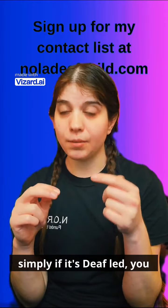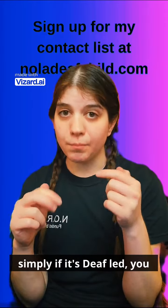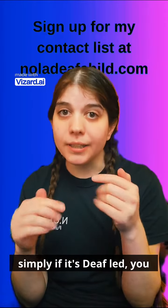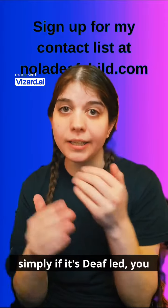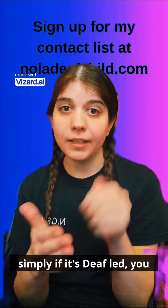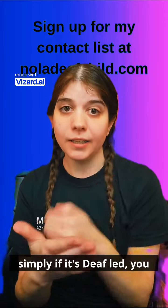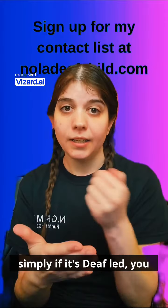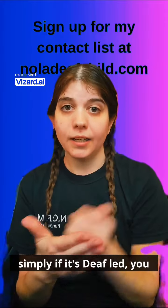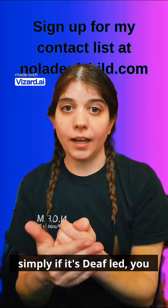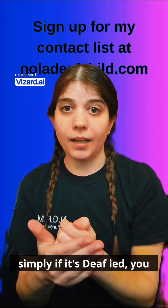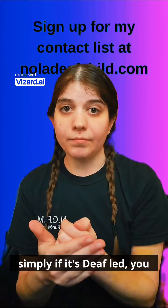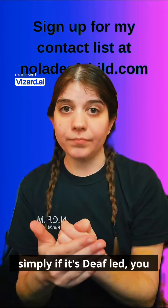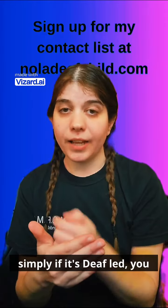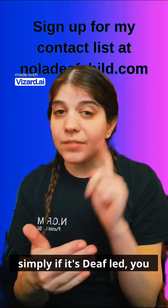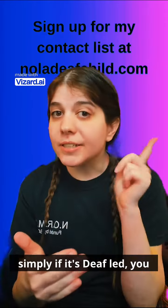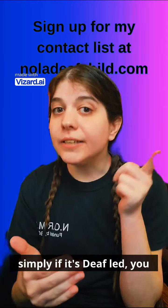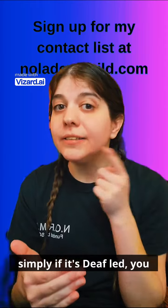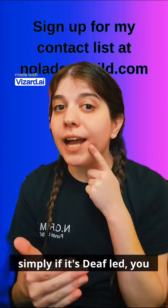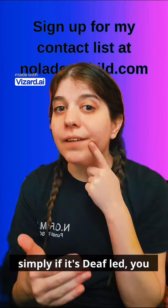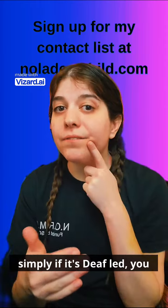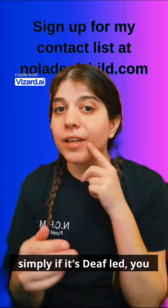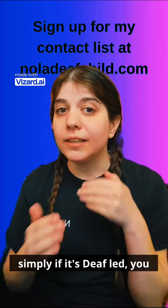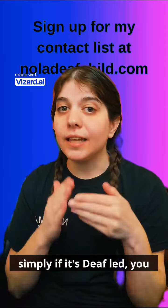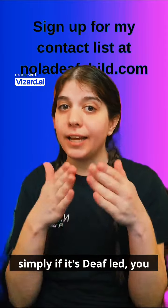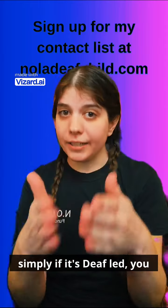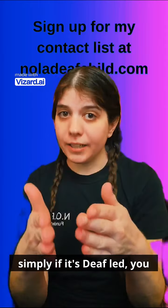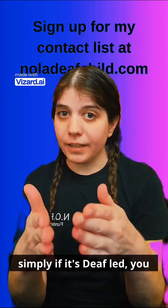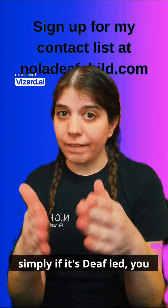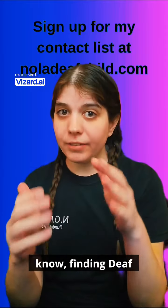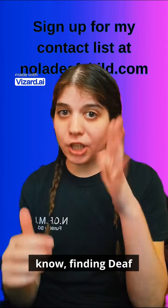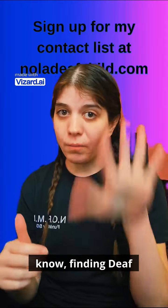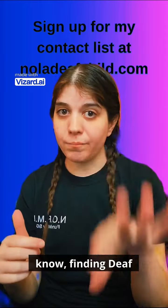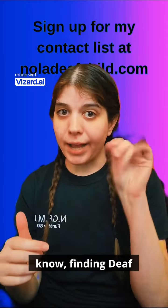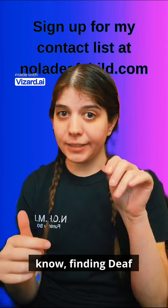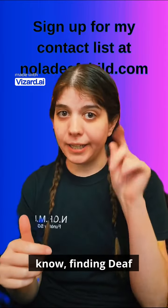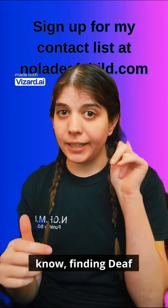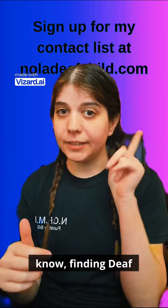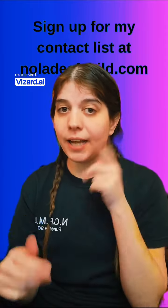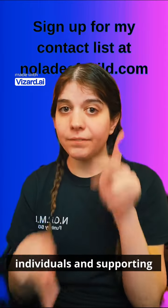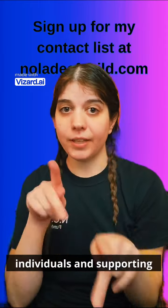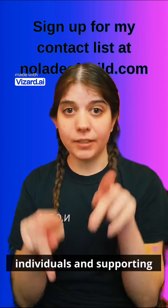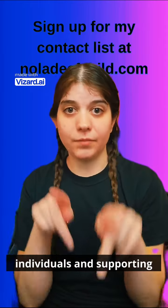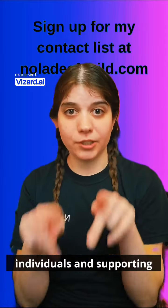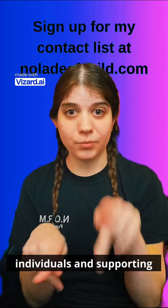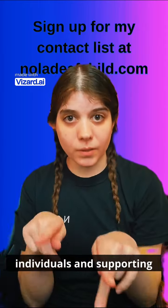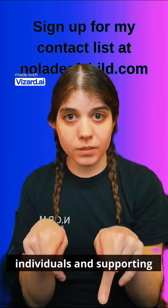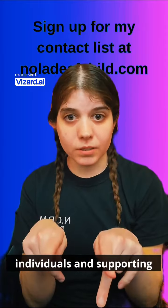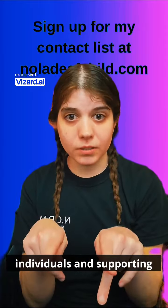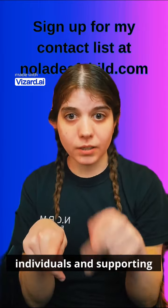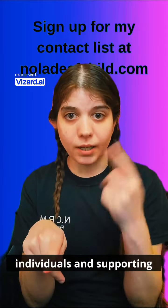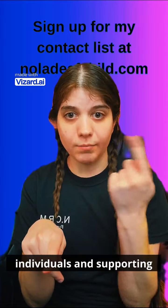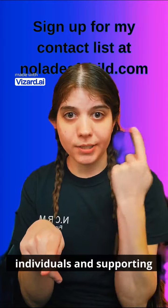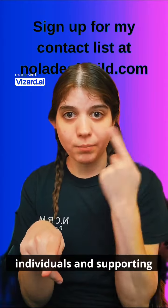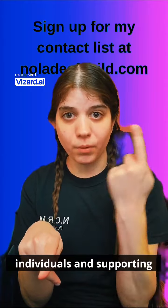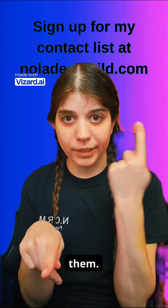simply, if it's deaf-led, finding deaf individuals and supporting